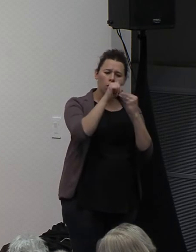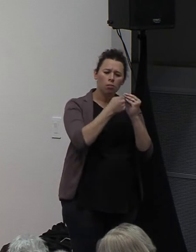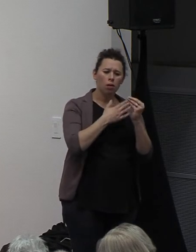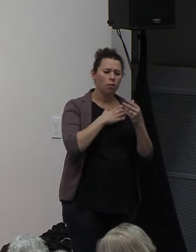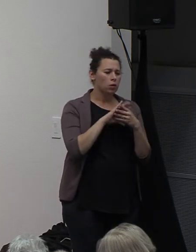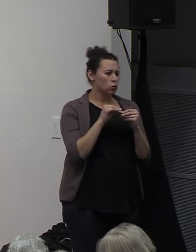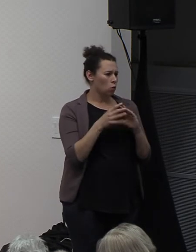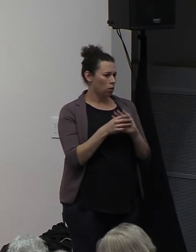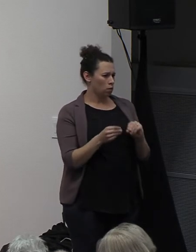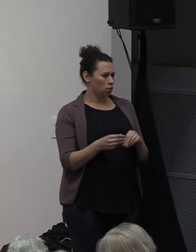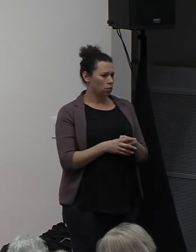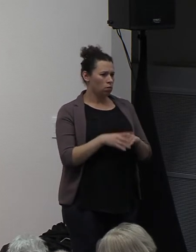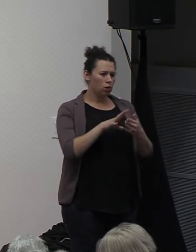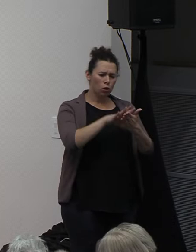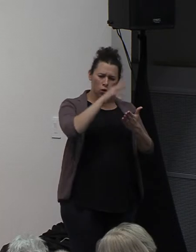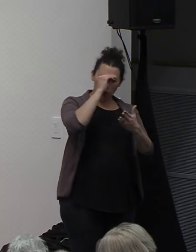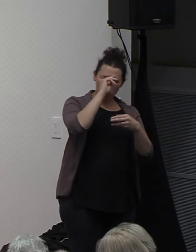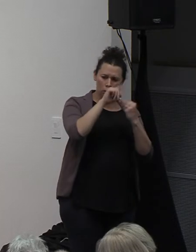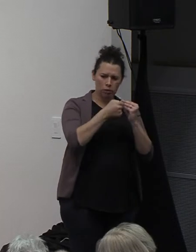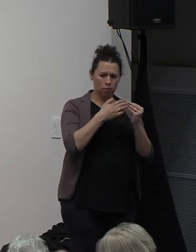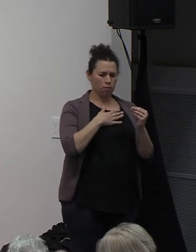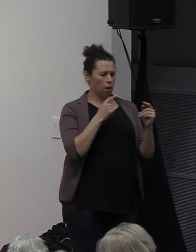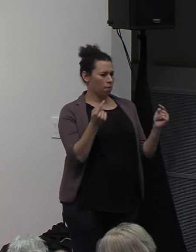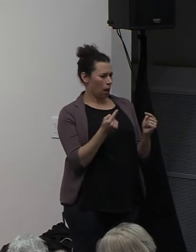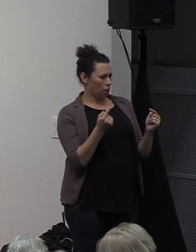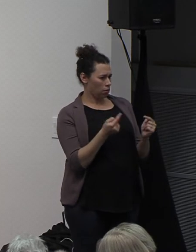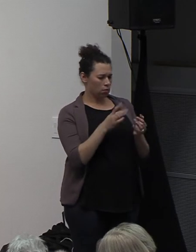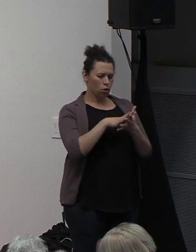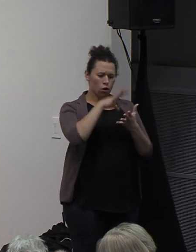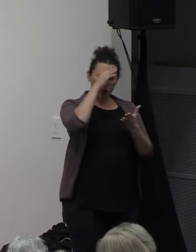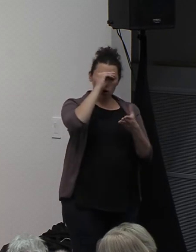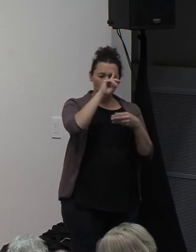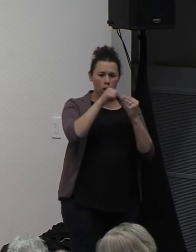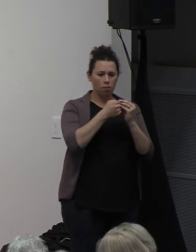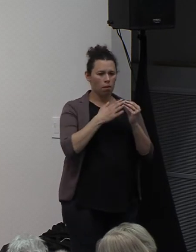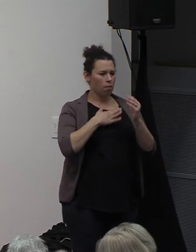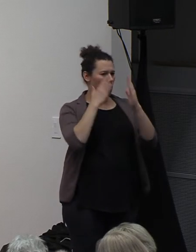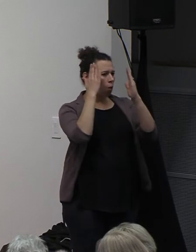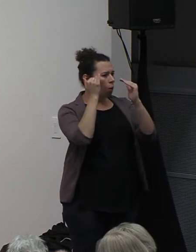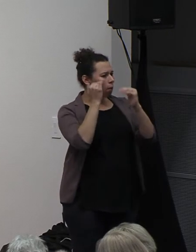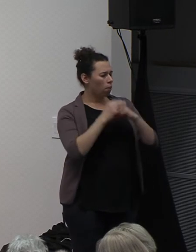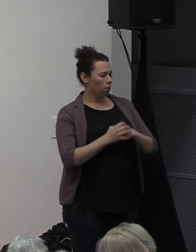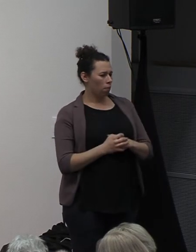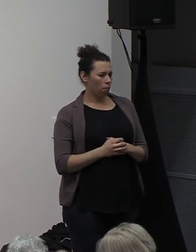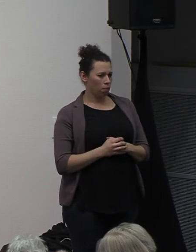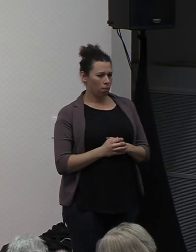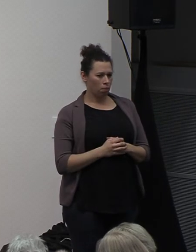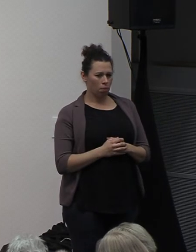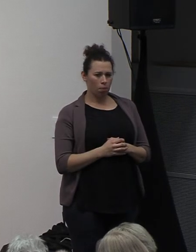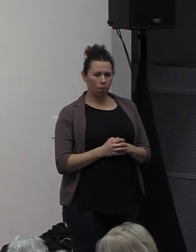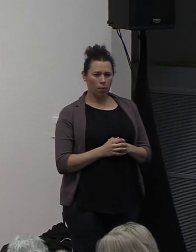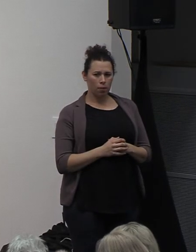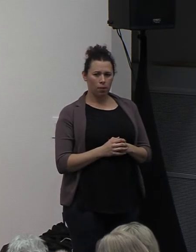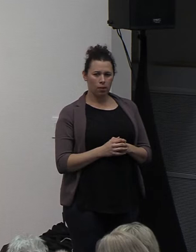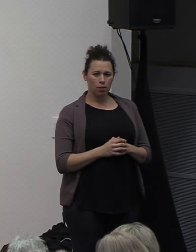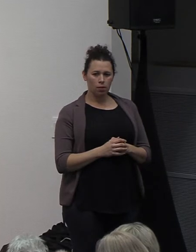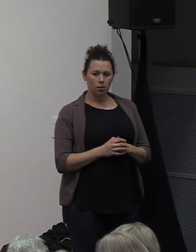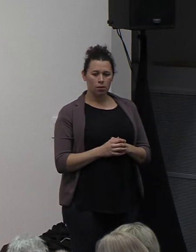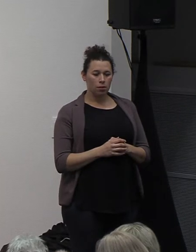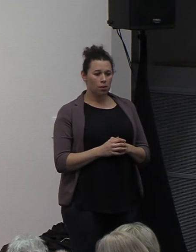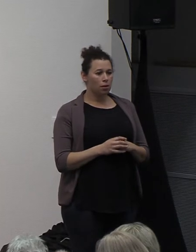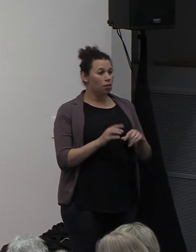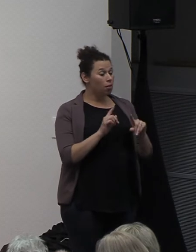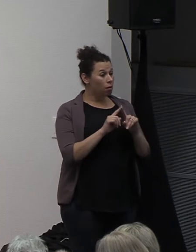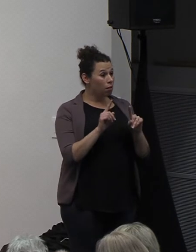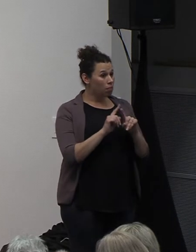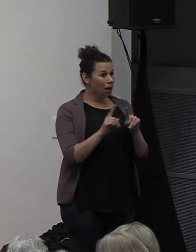Stories of pain, suffering, and stories of hope. But does the passerby dare